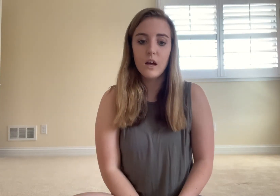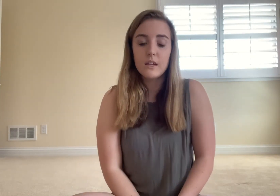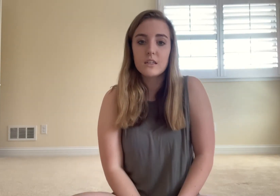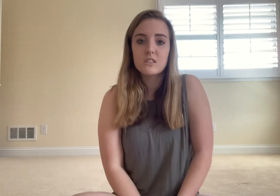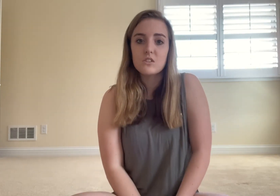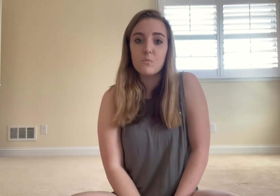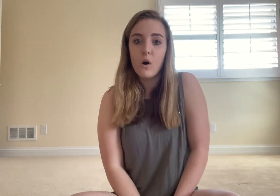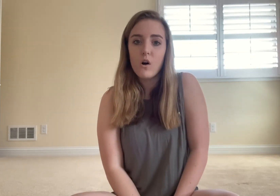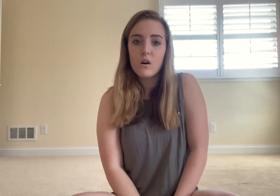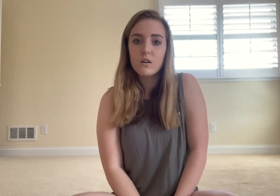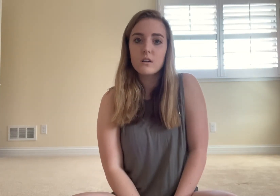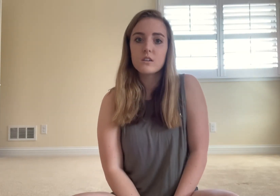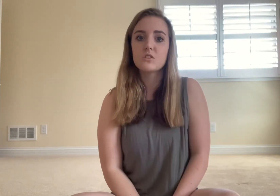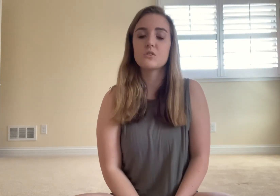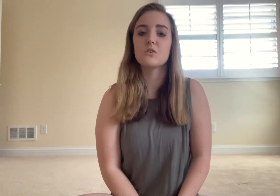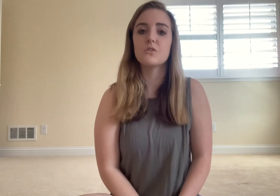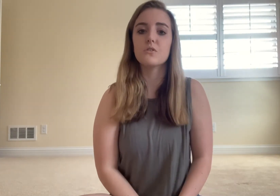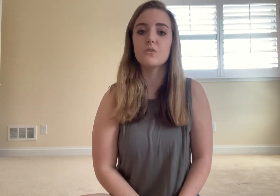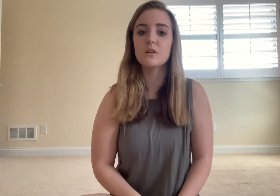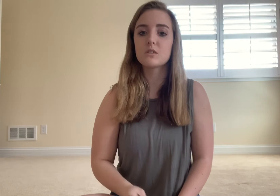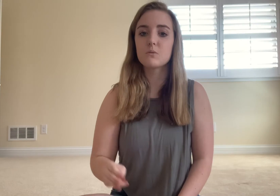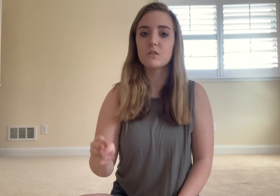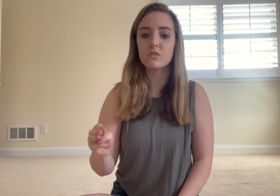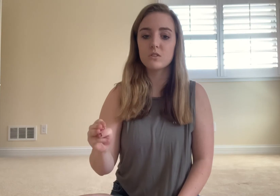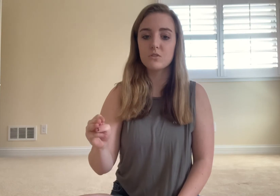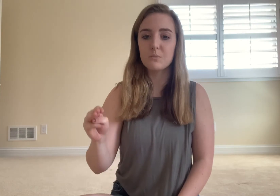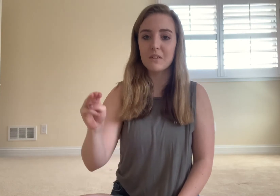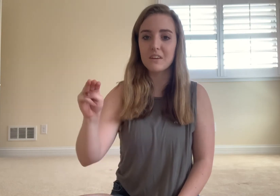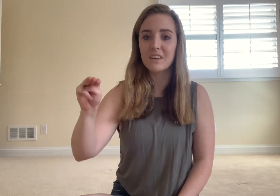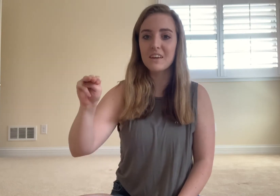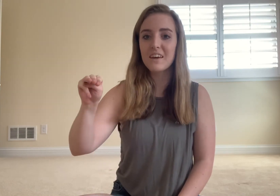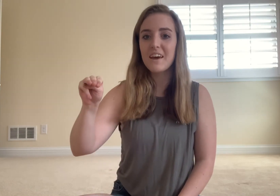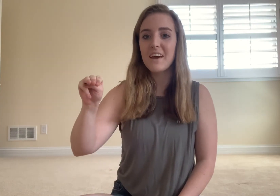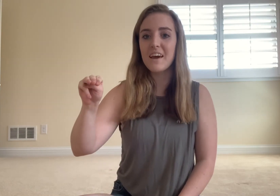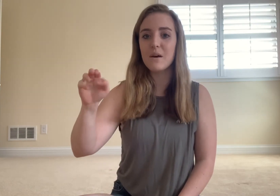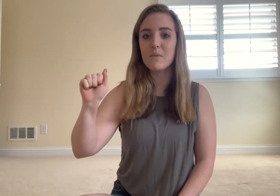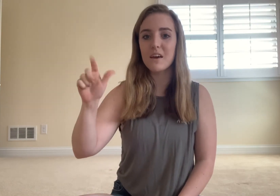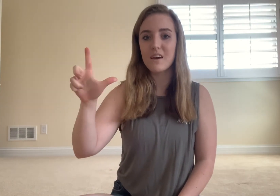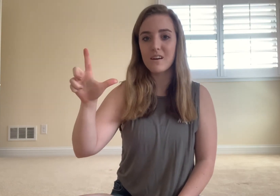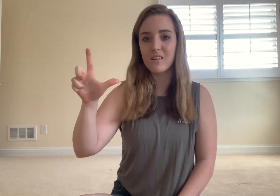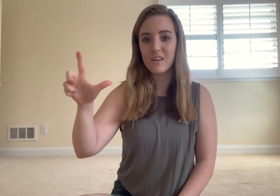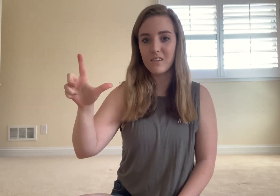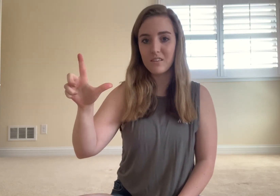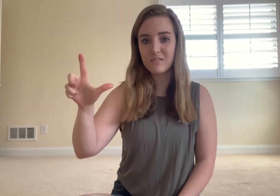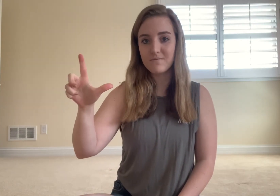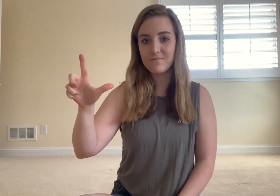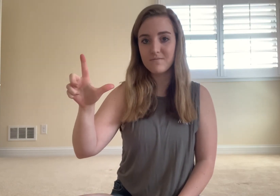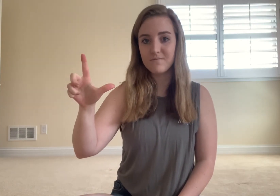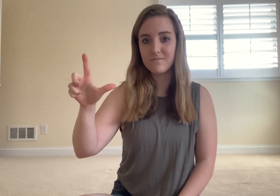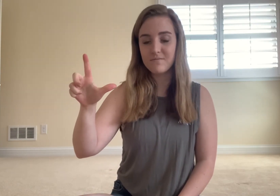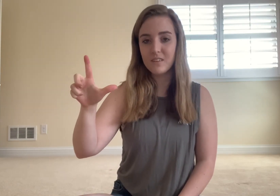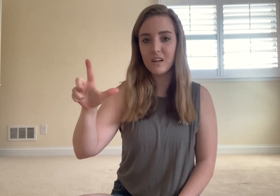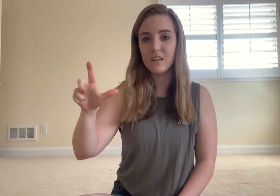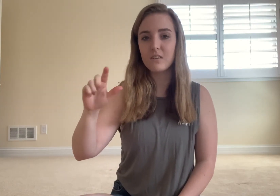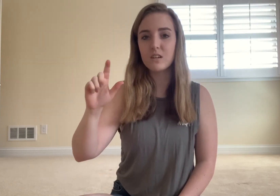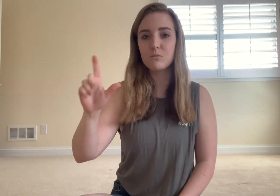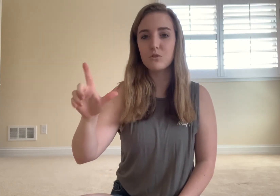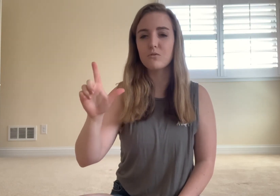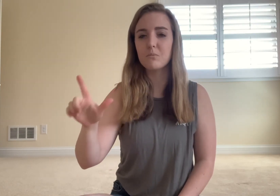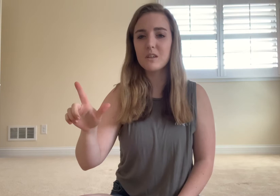Next is mall. So this one you're also spelling M-A-L-L. A lot of times you don't repeat the